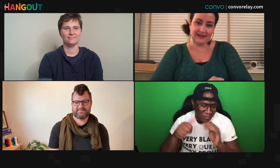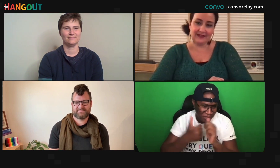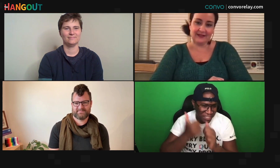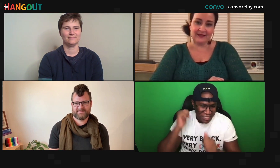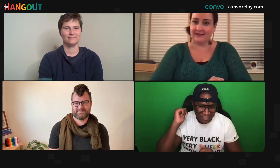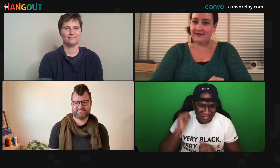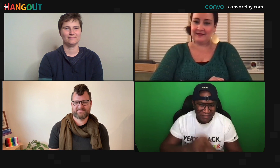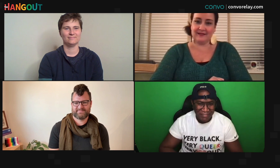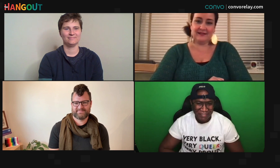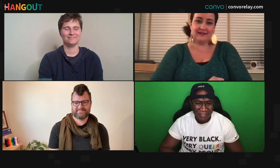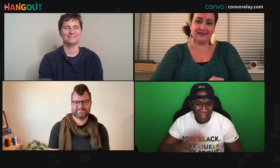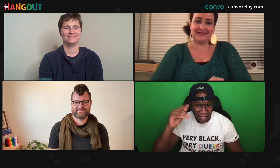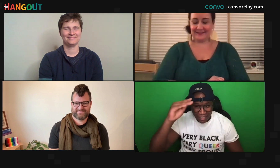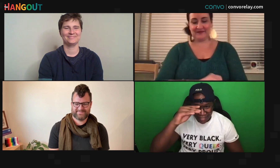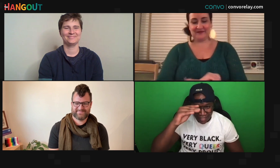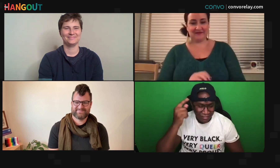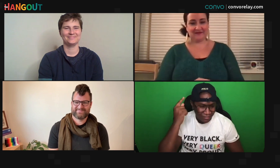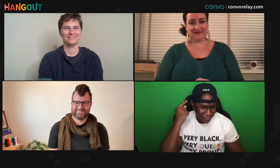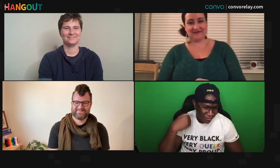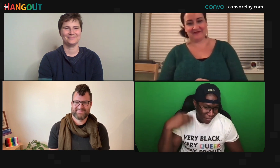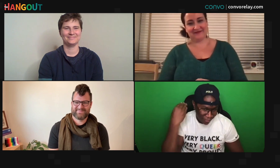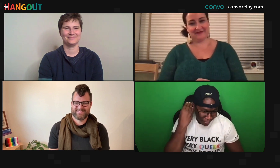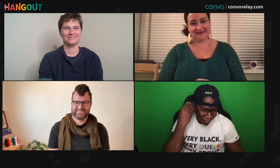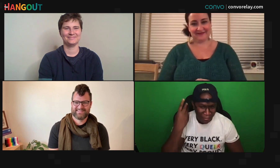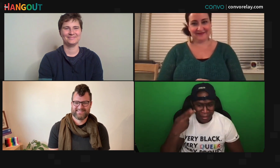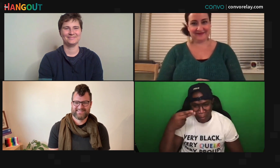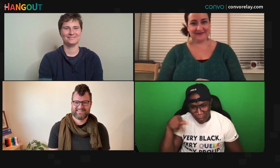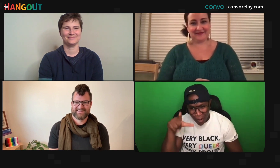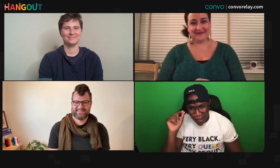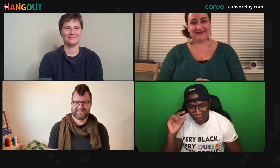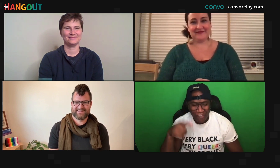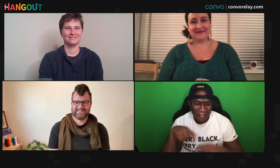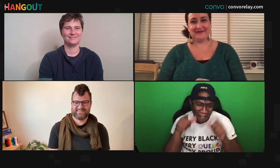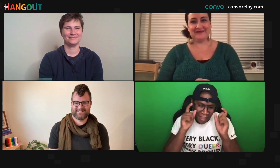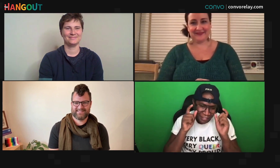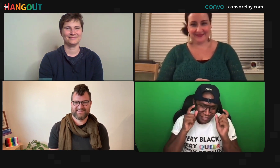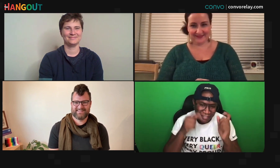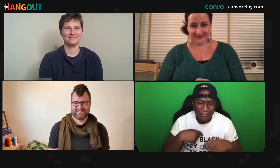that's a green screen in the background, black hat,